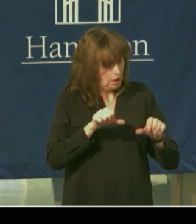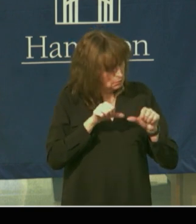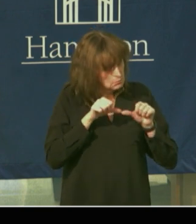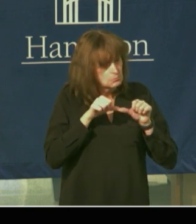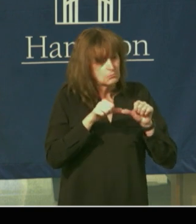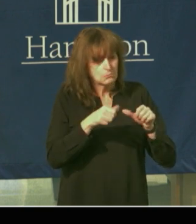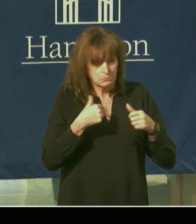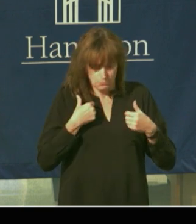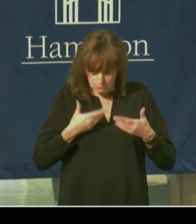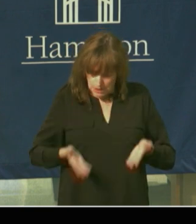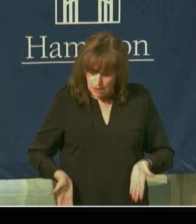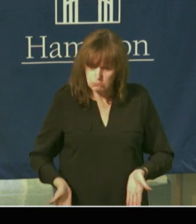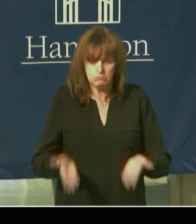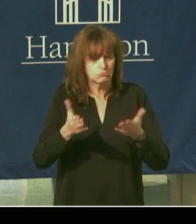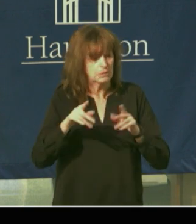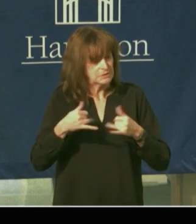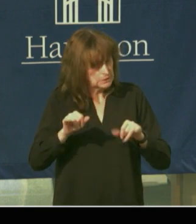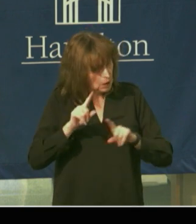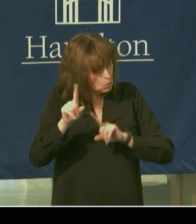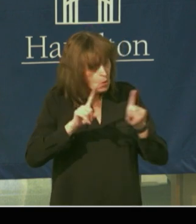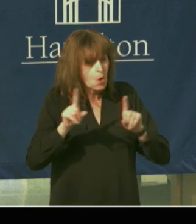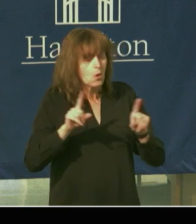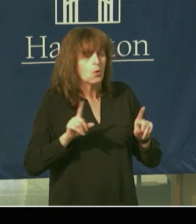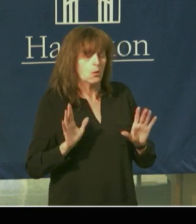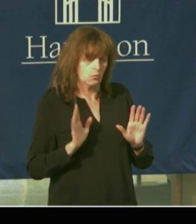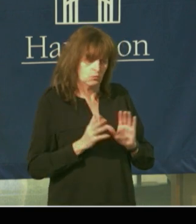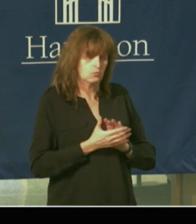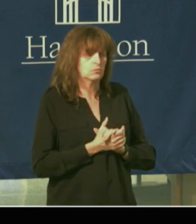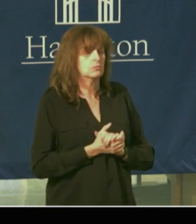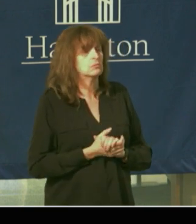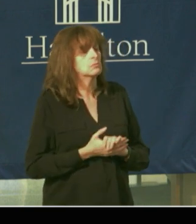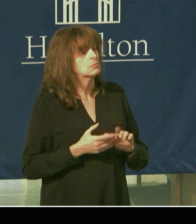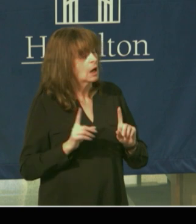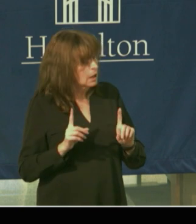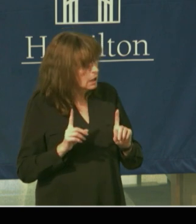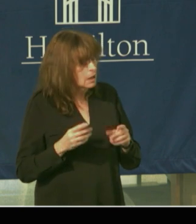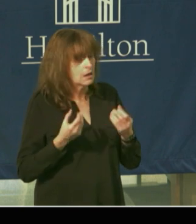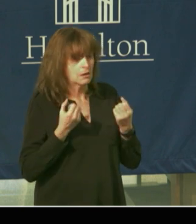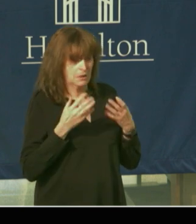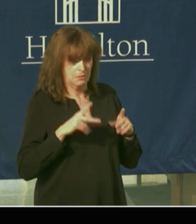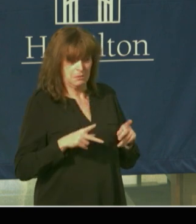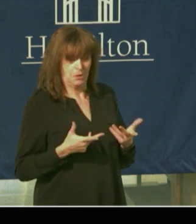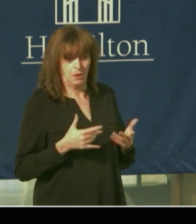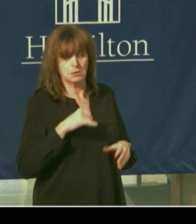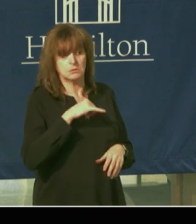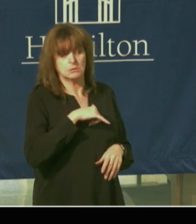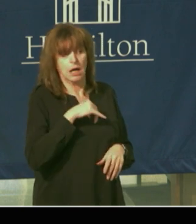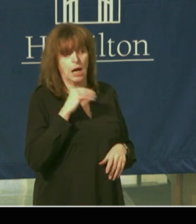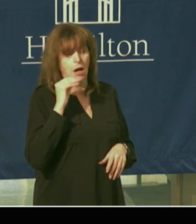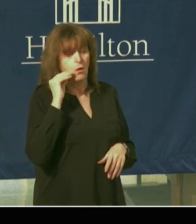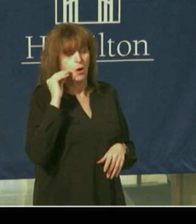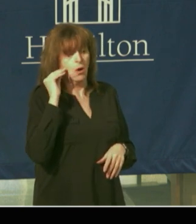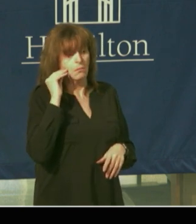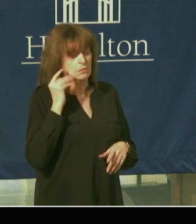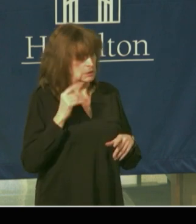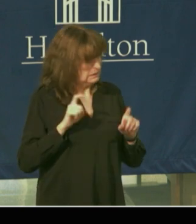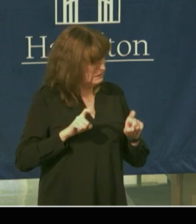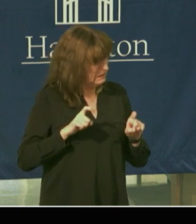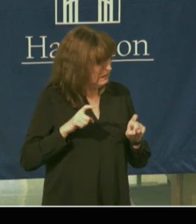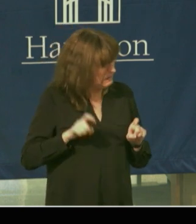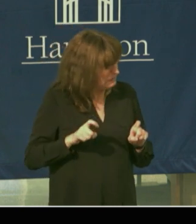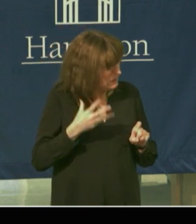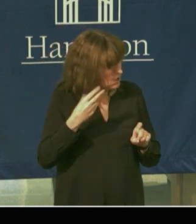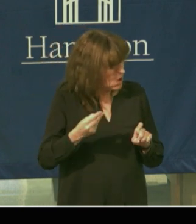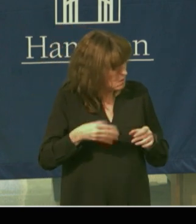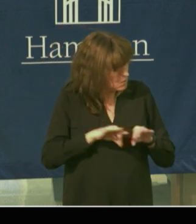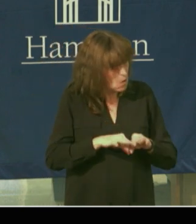because a lot of residents are heeding the advice to only go out when you need to, we're seeing a great reduction not only in our conventional transit system, down about